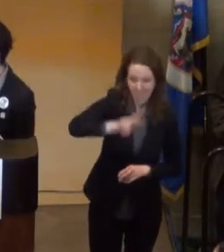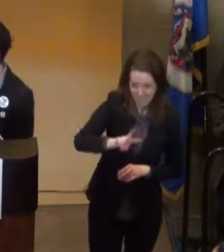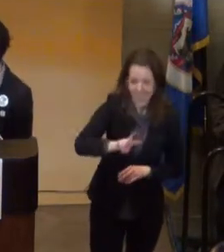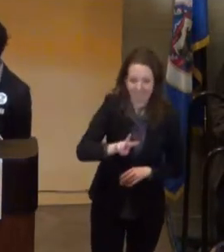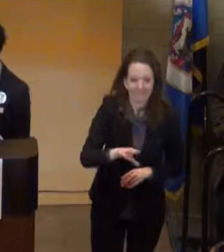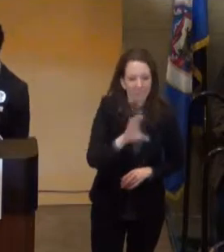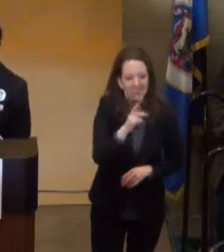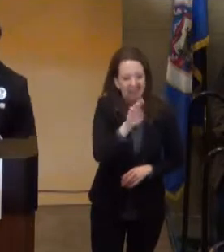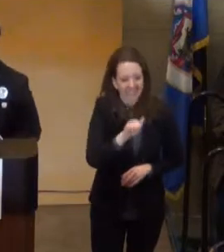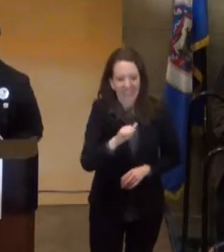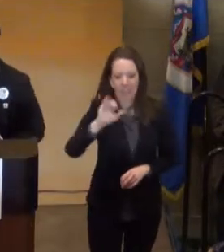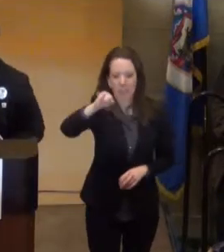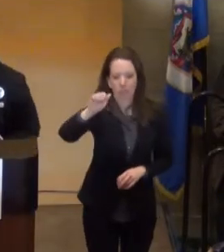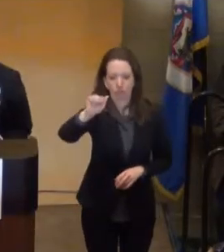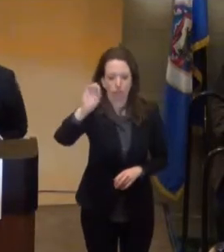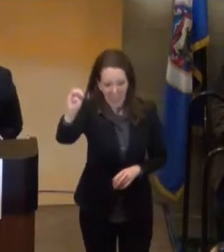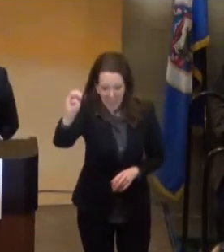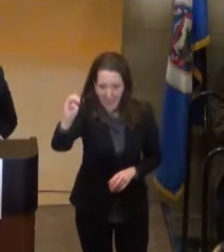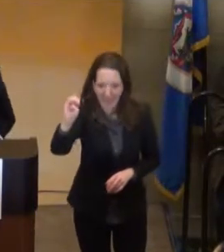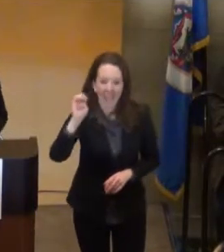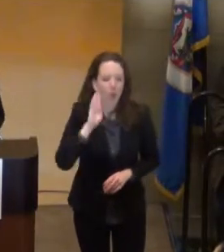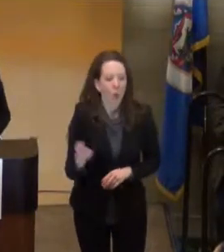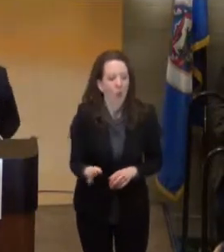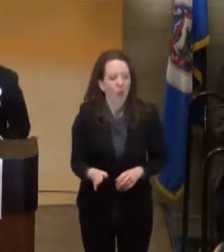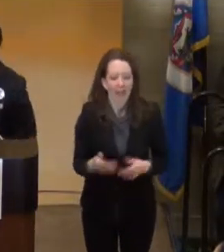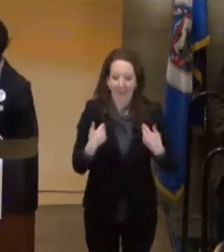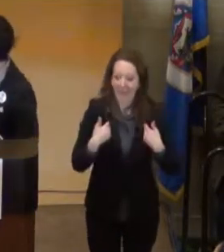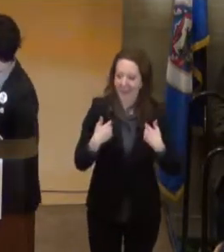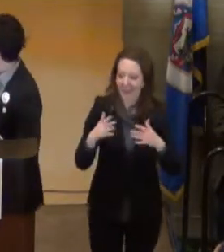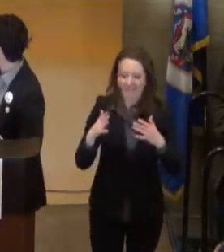stage, Christina and Jay, and we're going to lead us out with a chant.